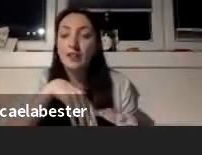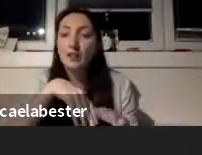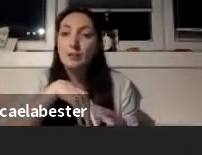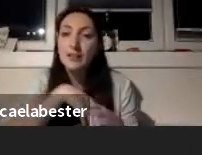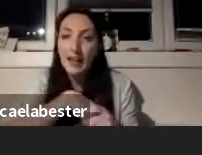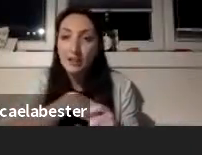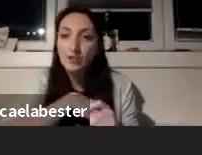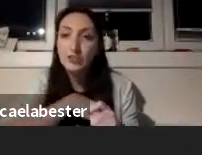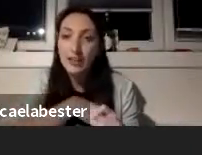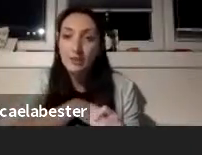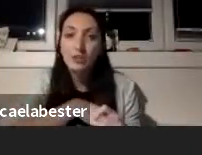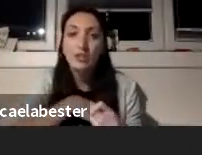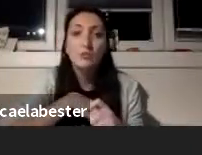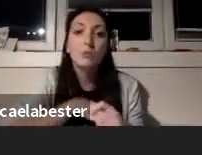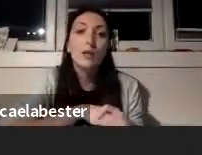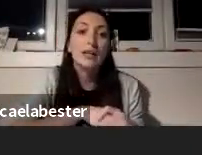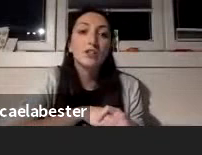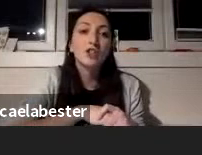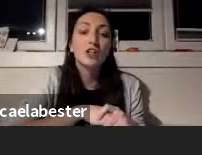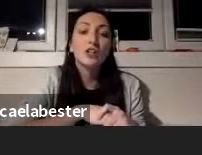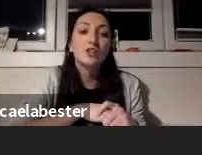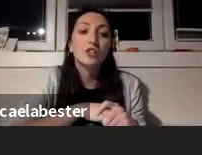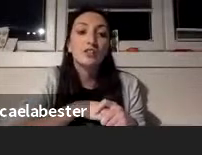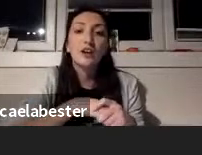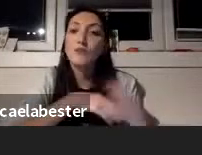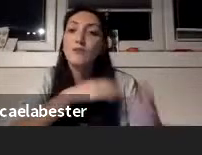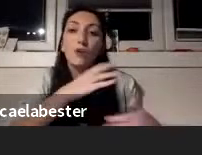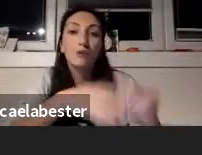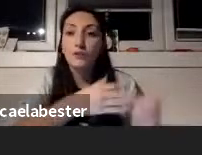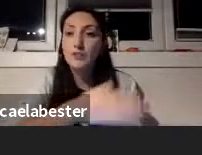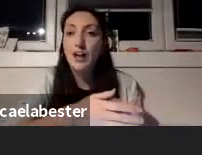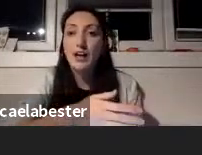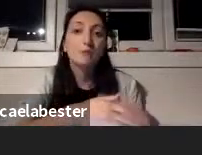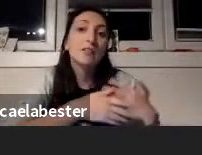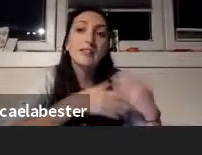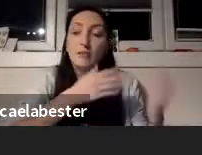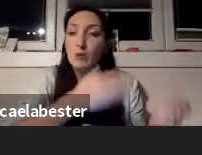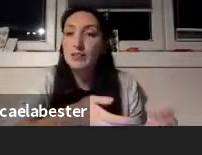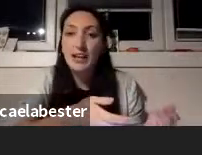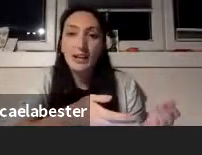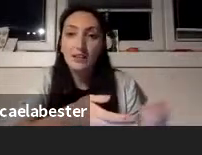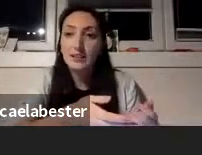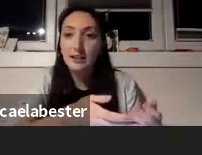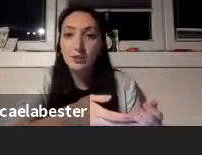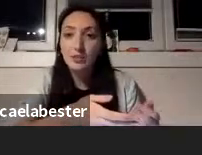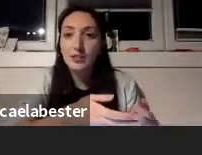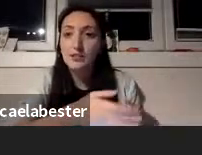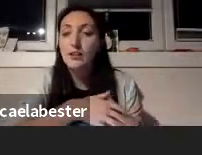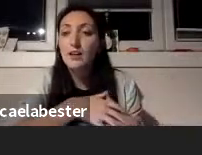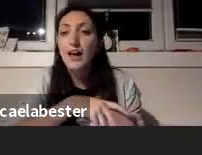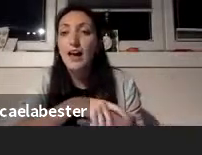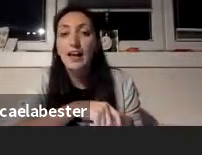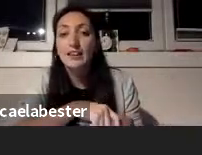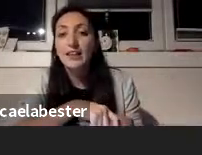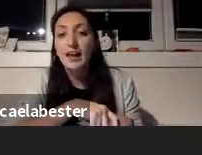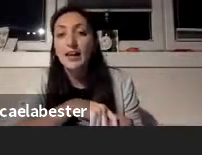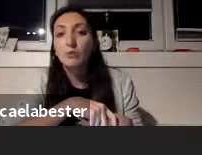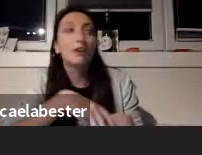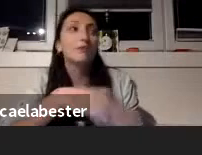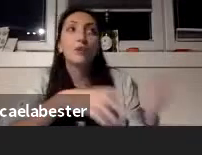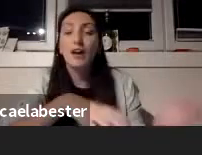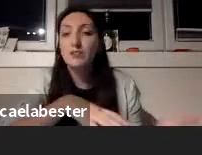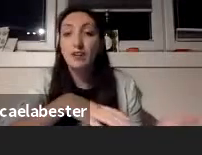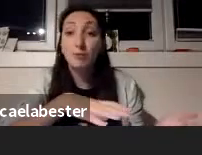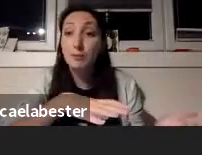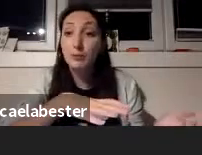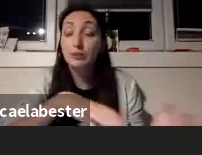fully developed natural languages which just kind of evolve over time the same way as any other language does. And they,